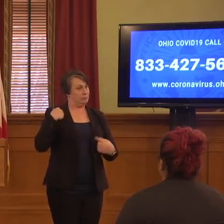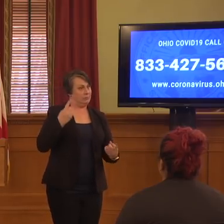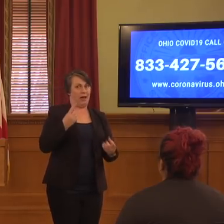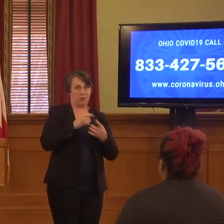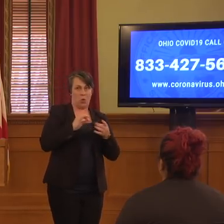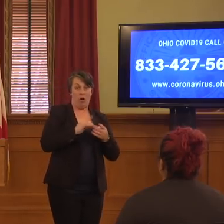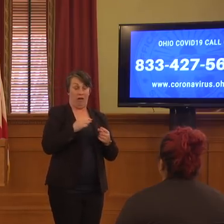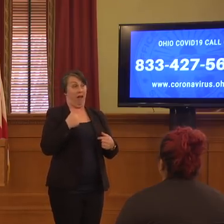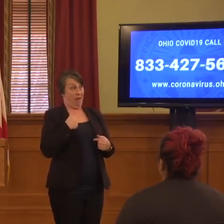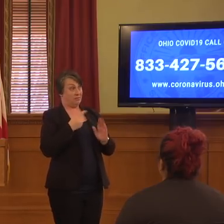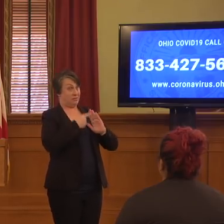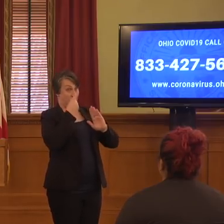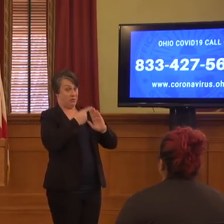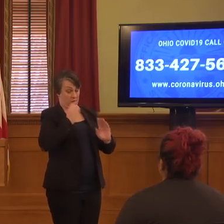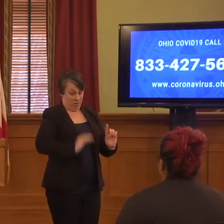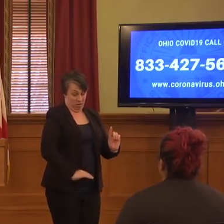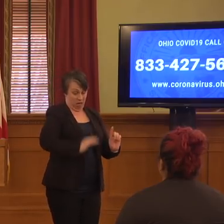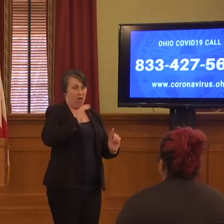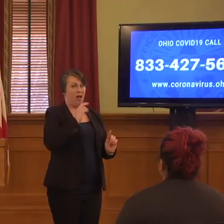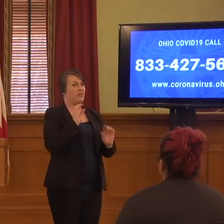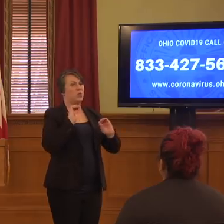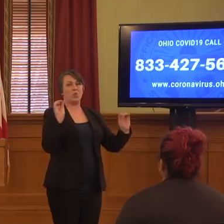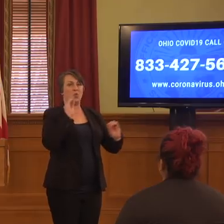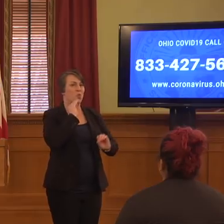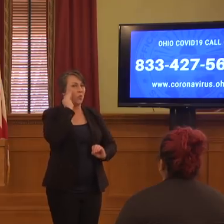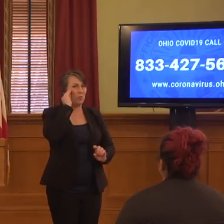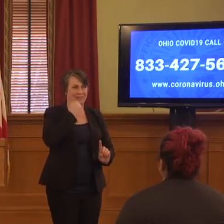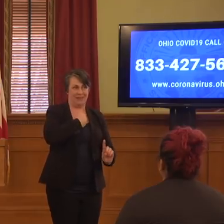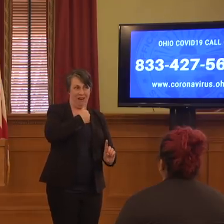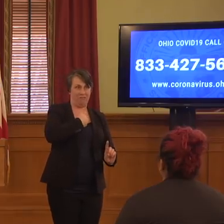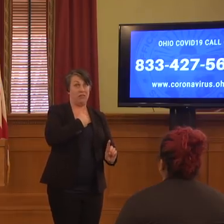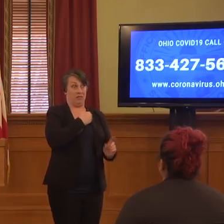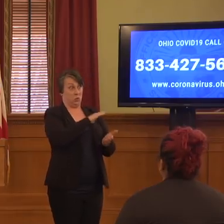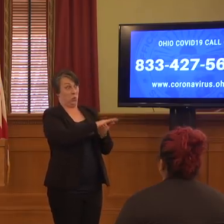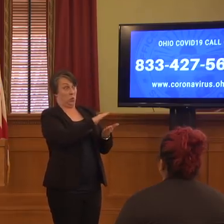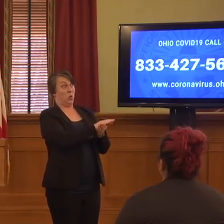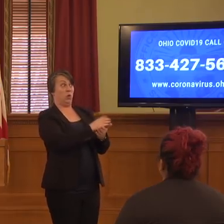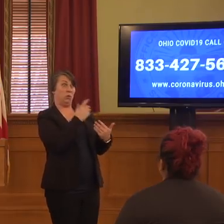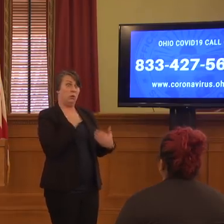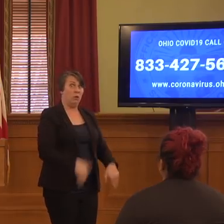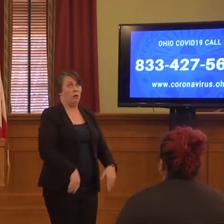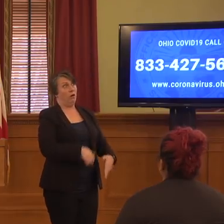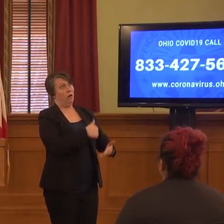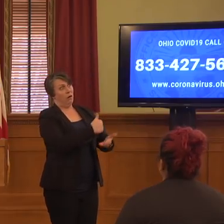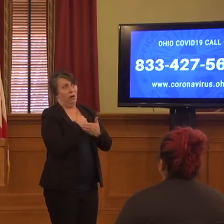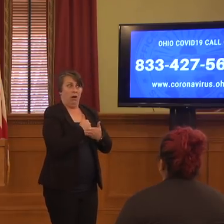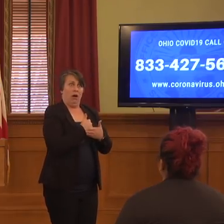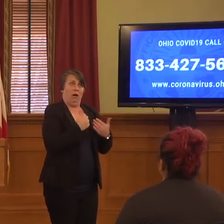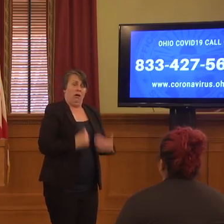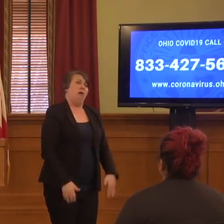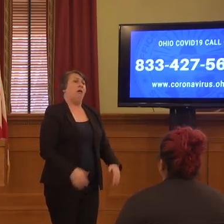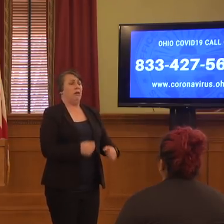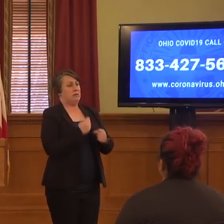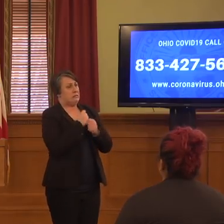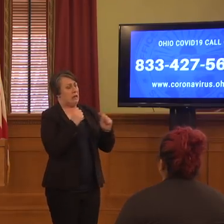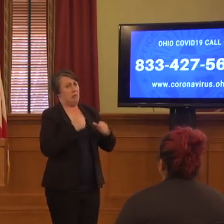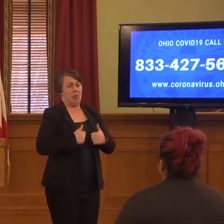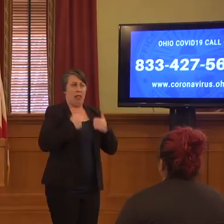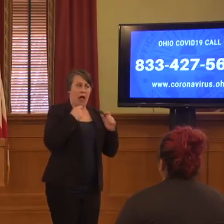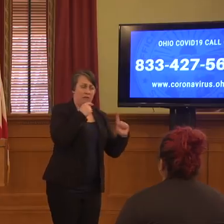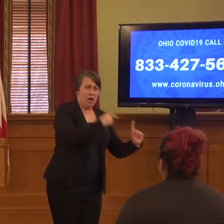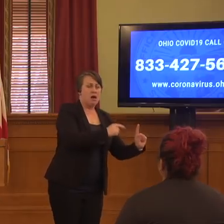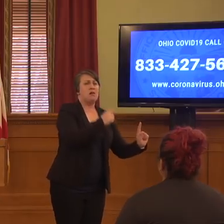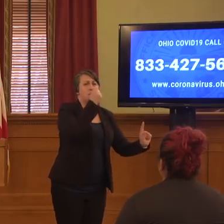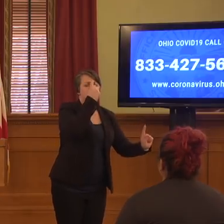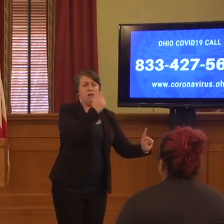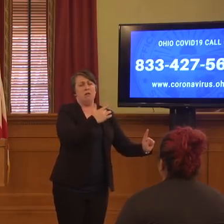So when we are making these decisions, we are doing it absolutely thinking about what it feels like to that kid, and that's why these decisions are absolutely